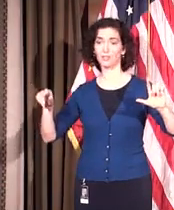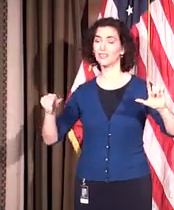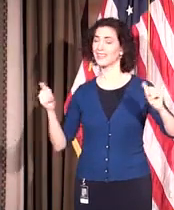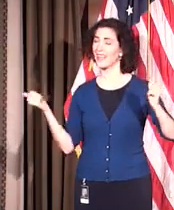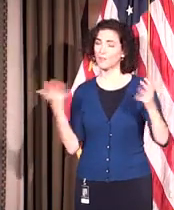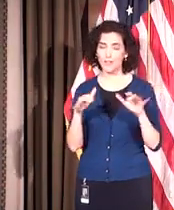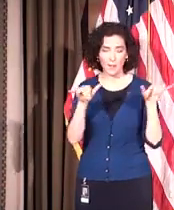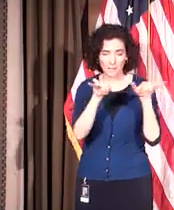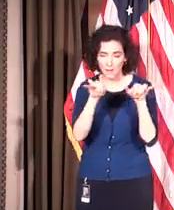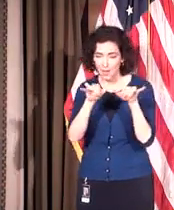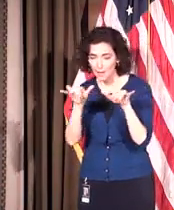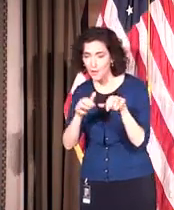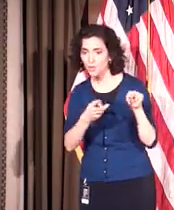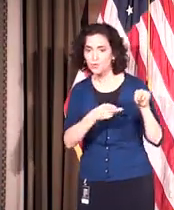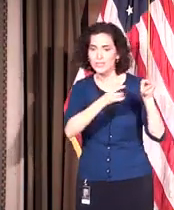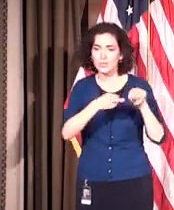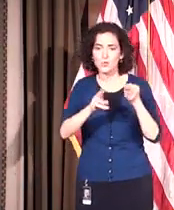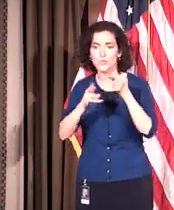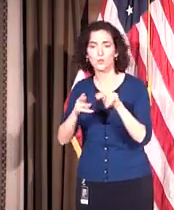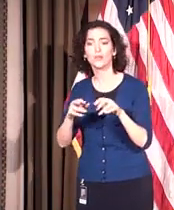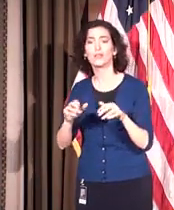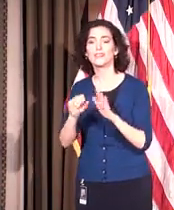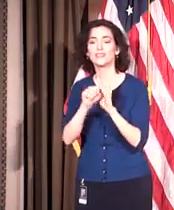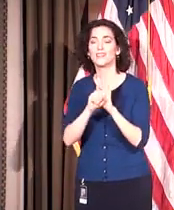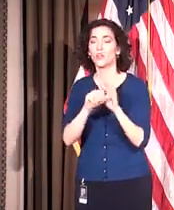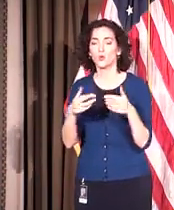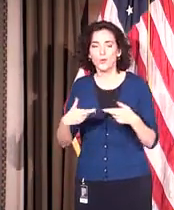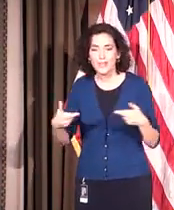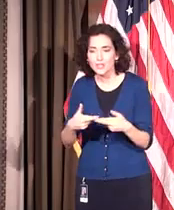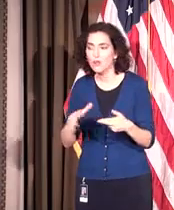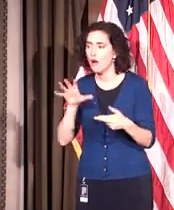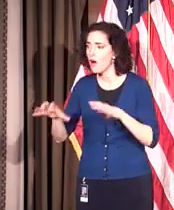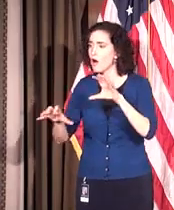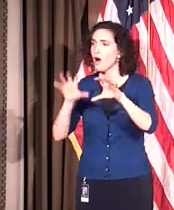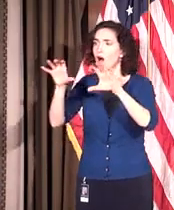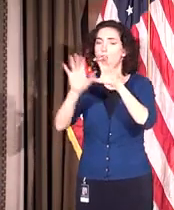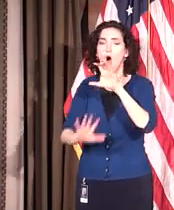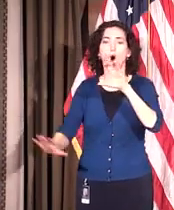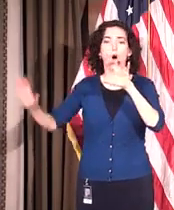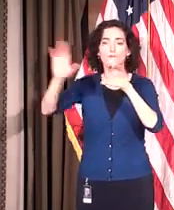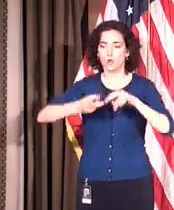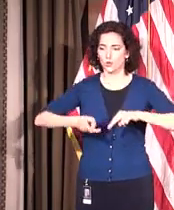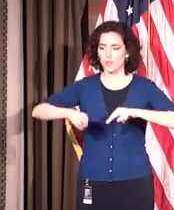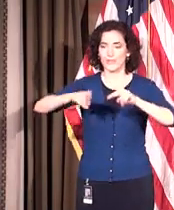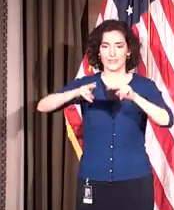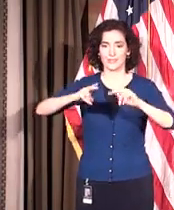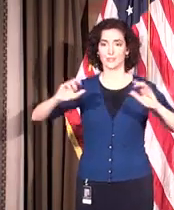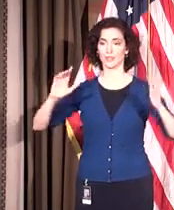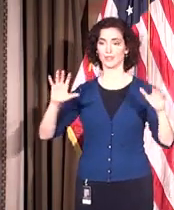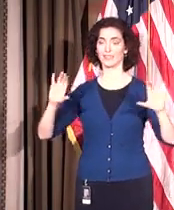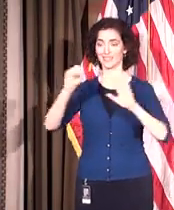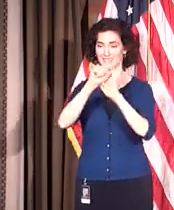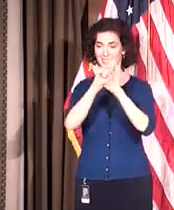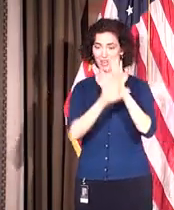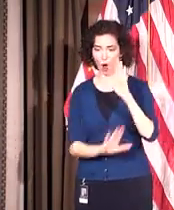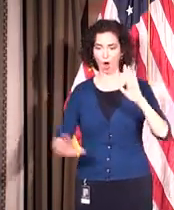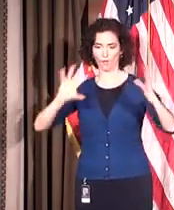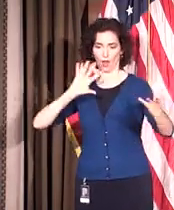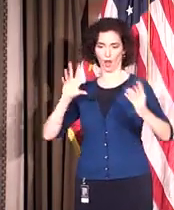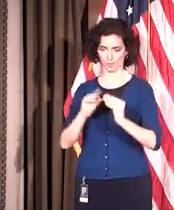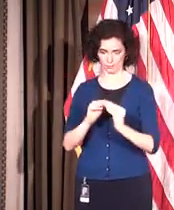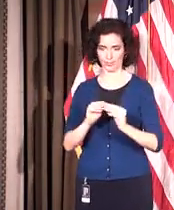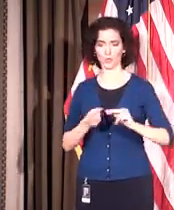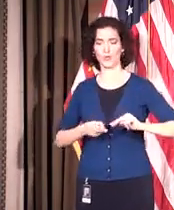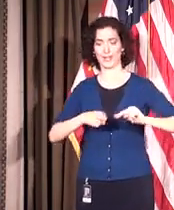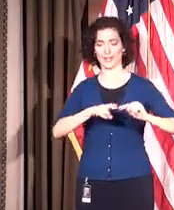increases. Every region across the state and statewide. We, as a state, have